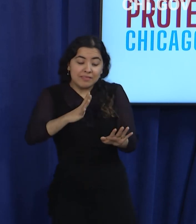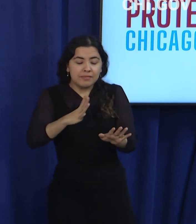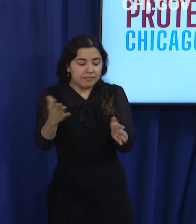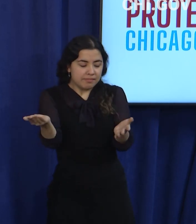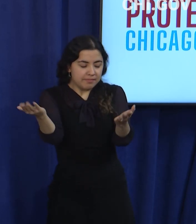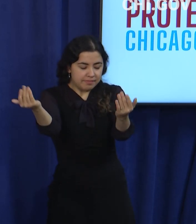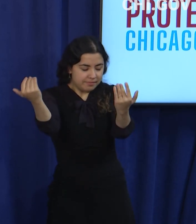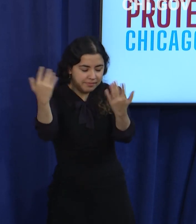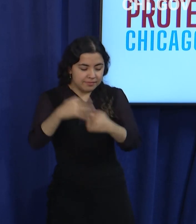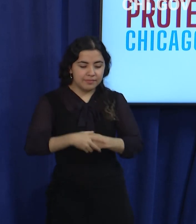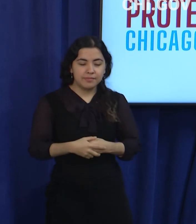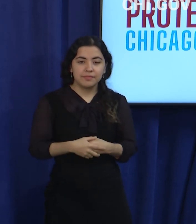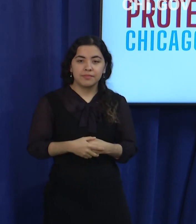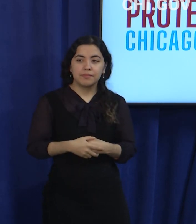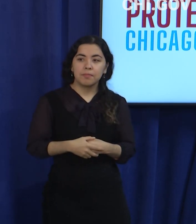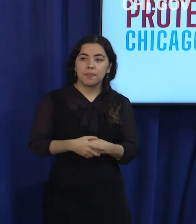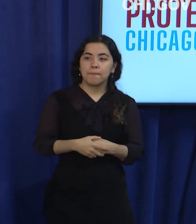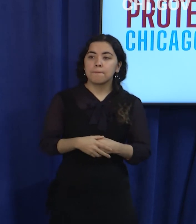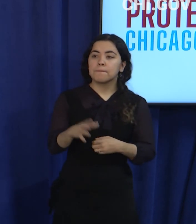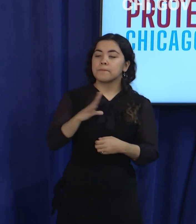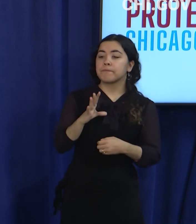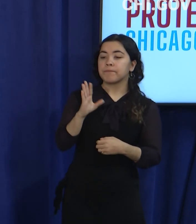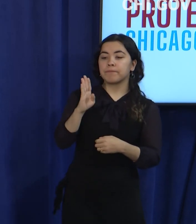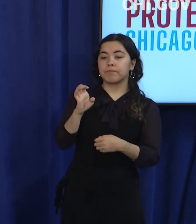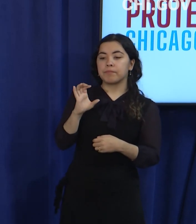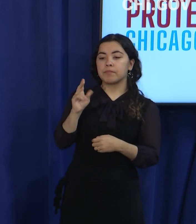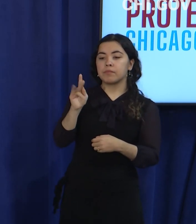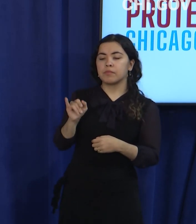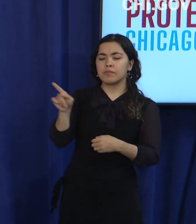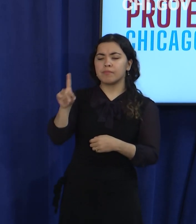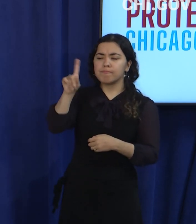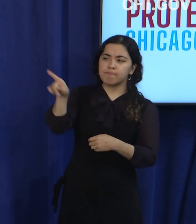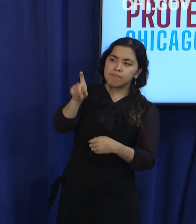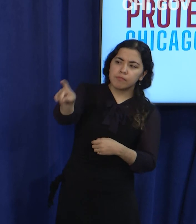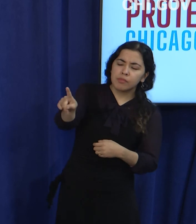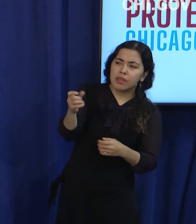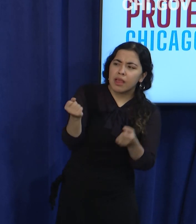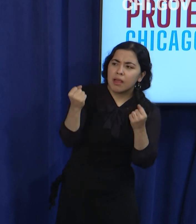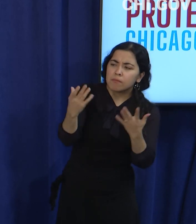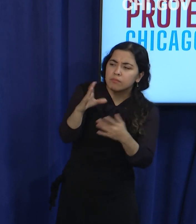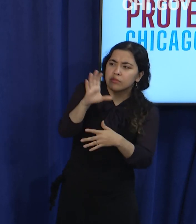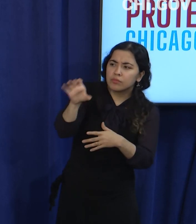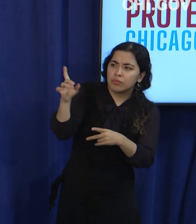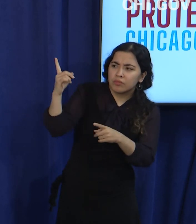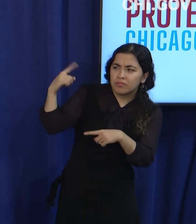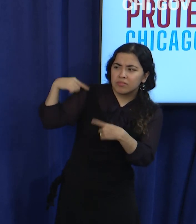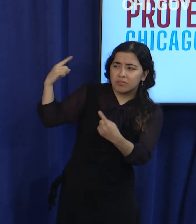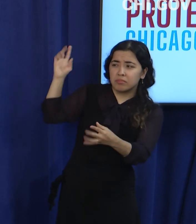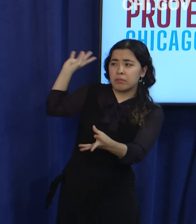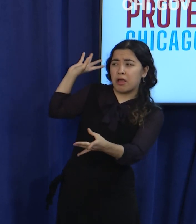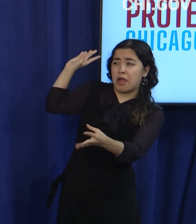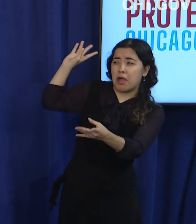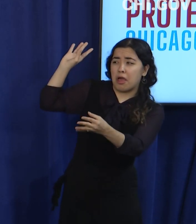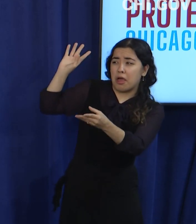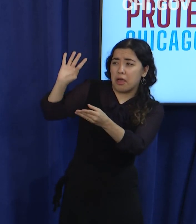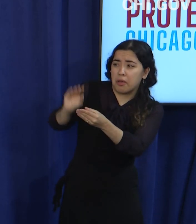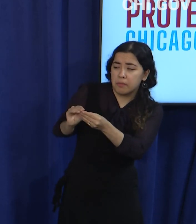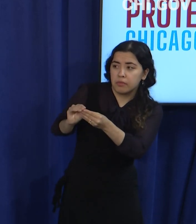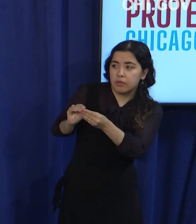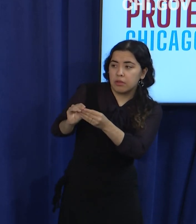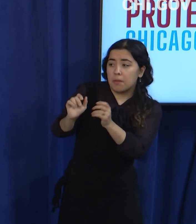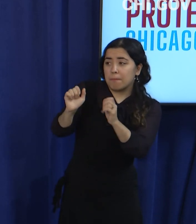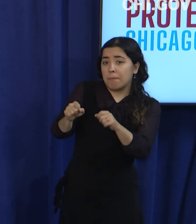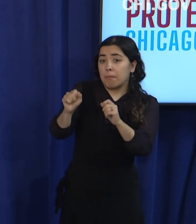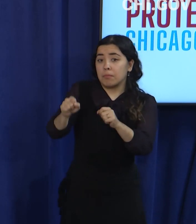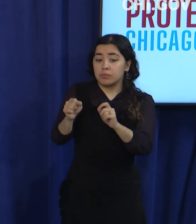fine. Becky Vivi is asking, how many Chicagoans have had COVID since the pandemic began and are potentially immune, and